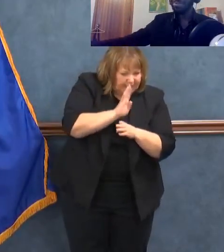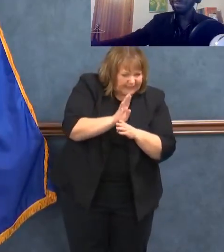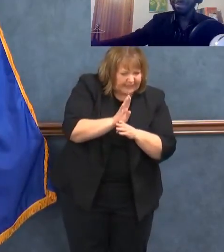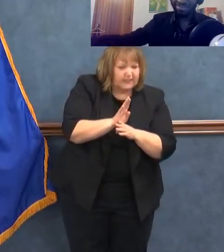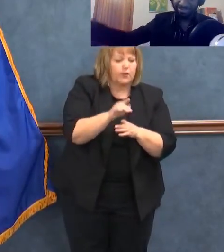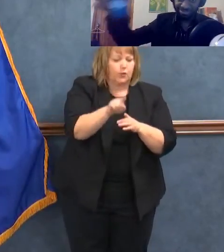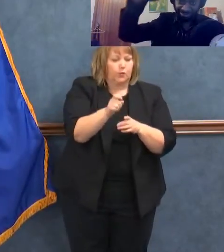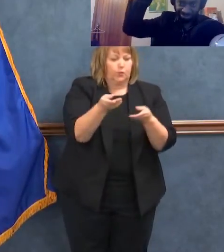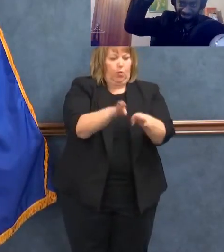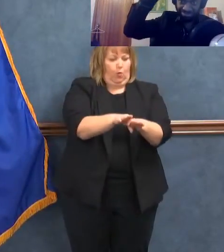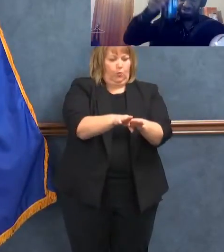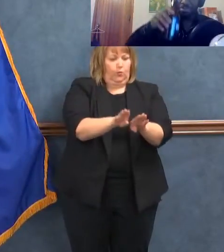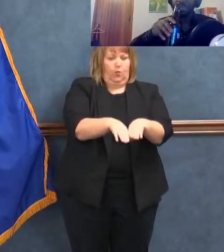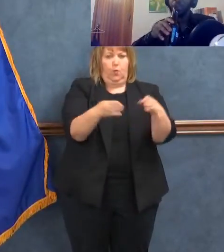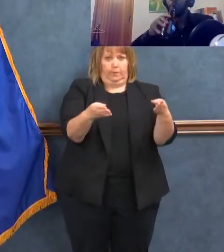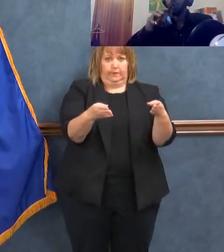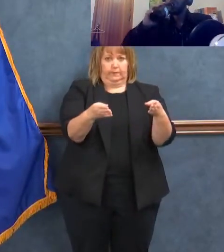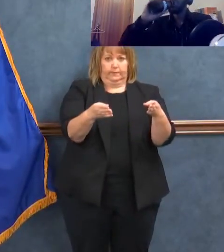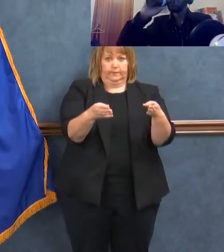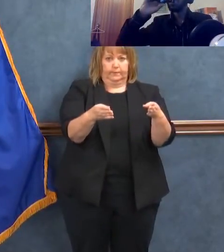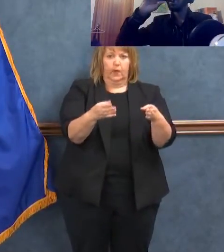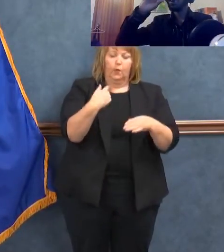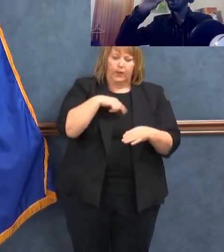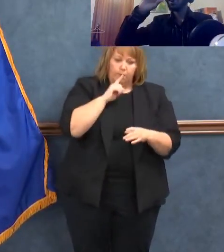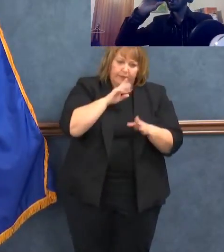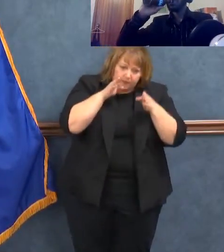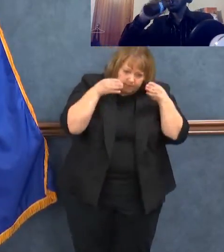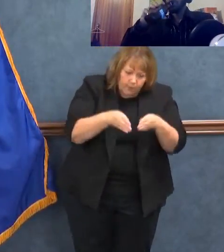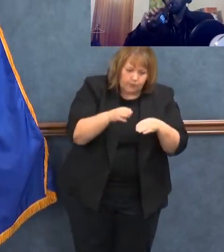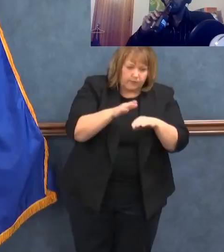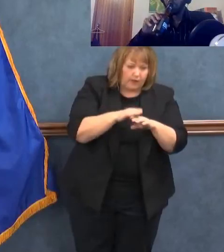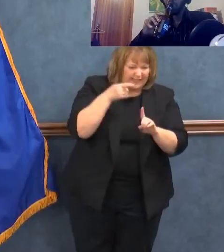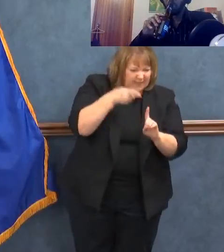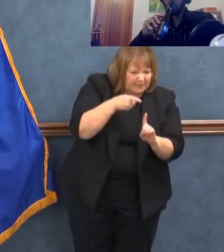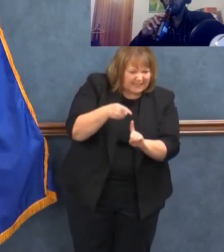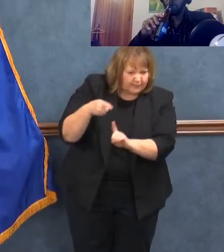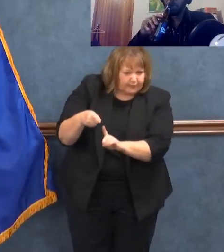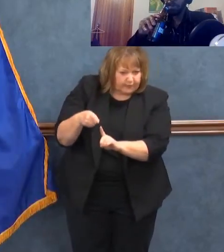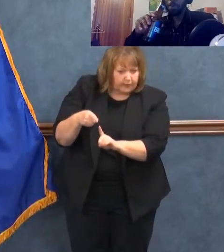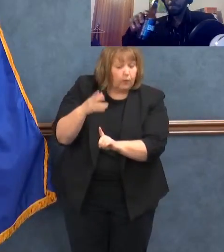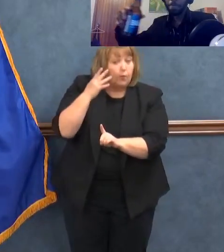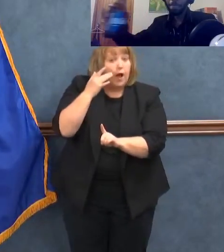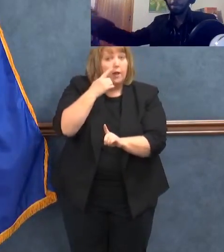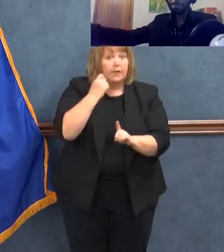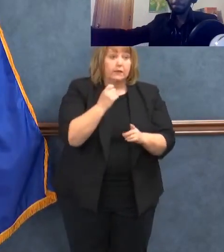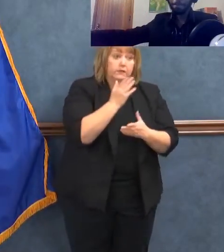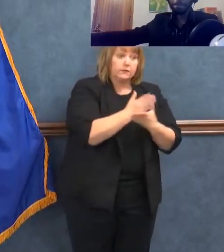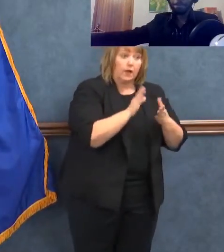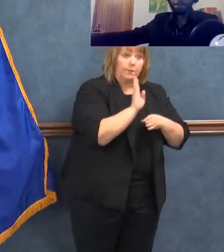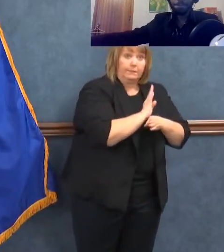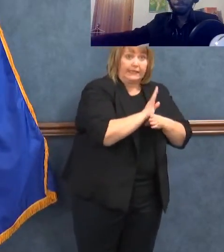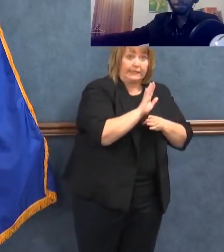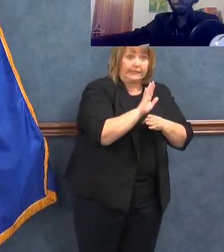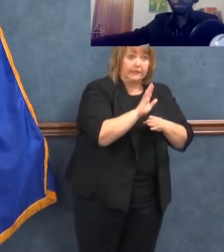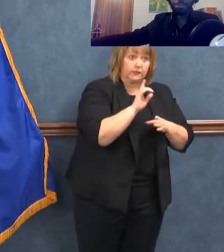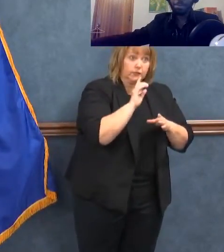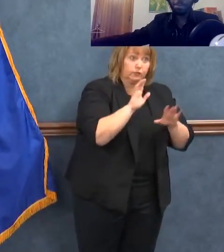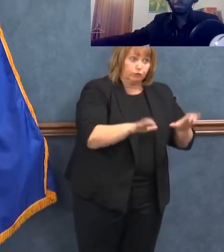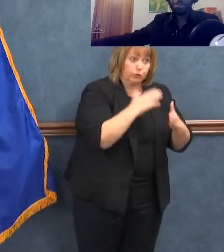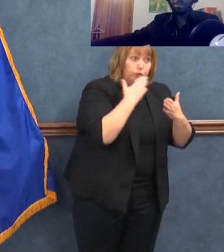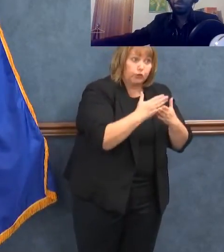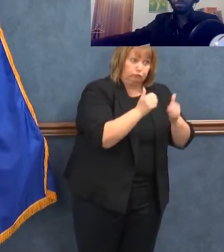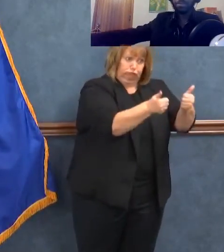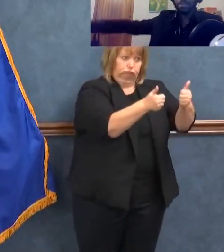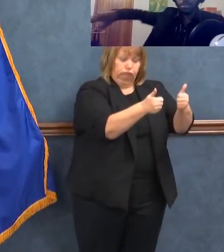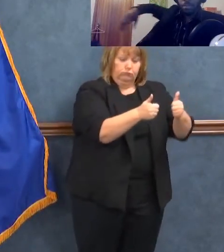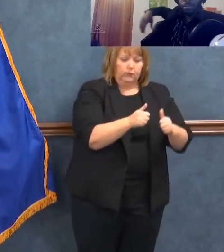can, and targeting problematic areas will help protect the good actors. Additionally, I will be signing a